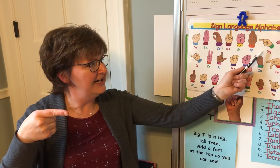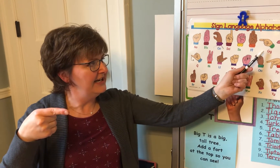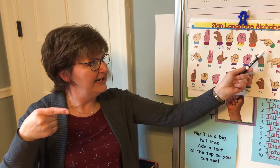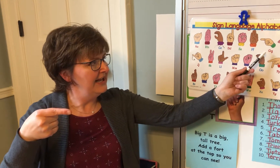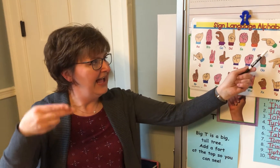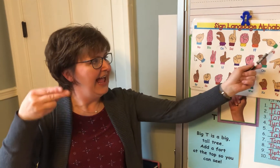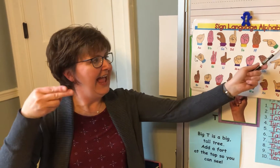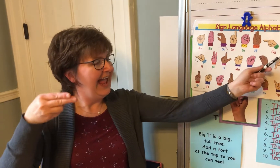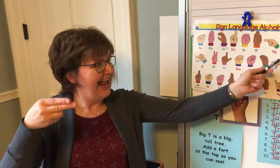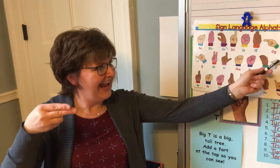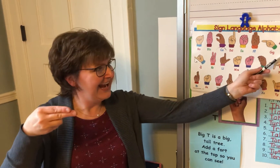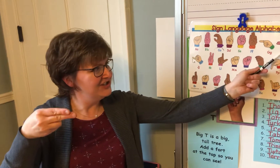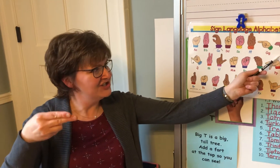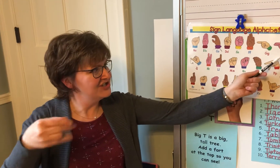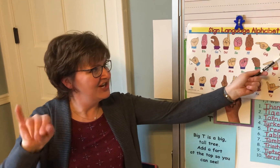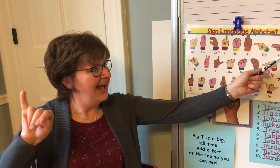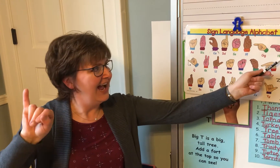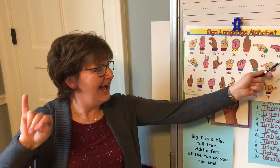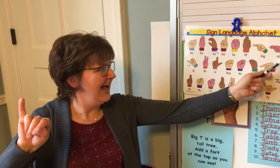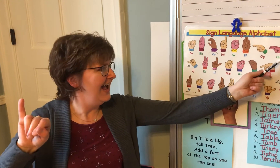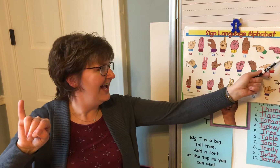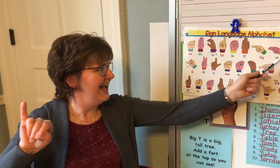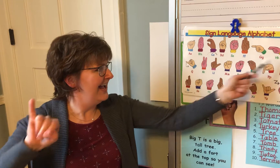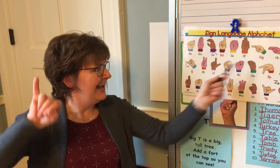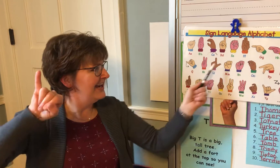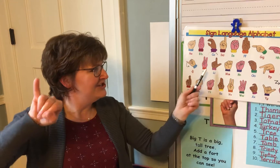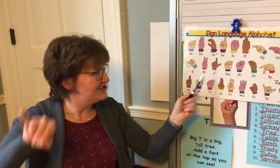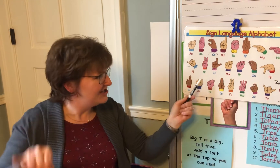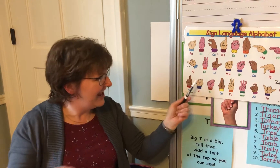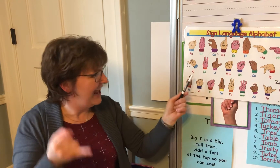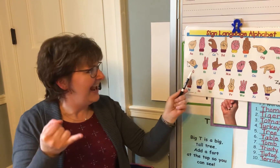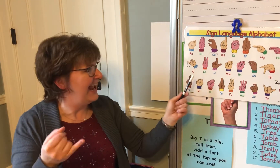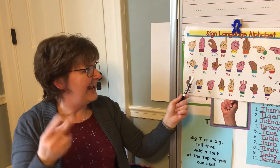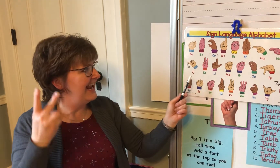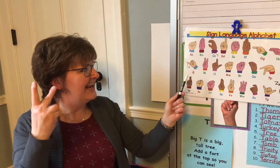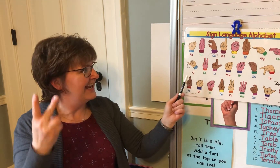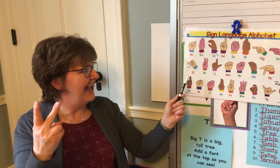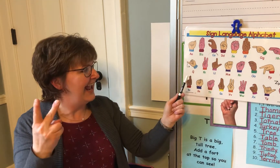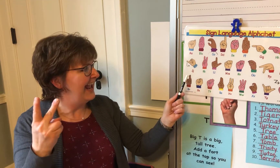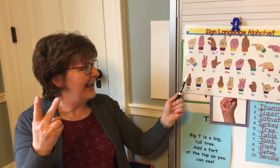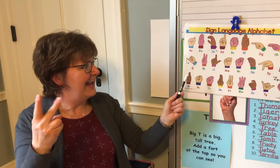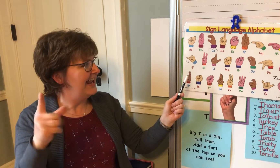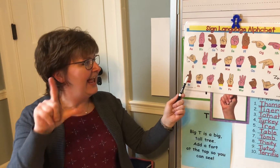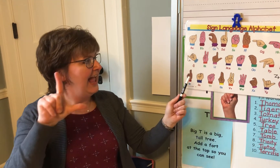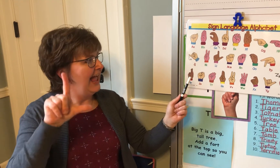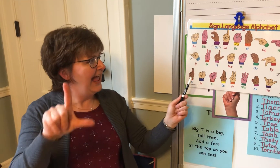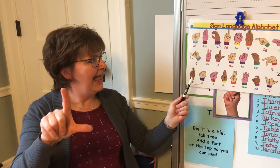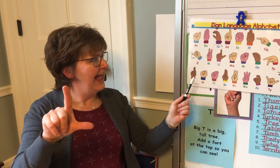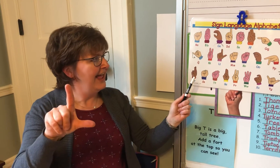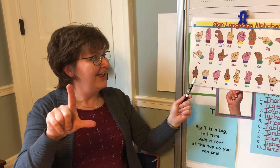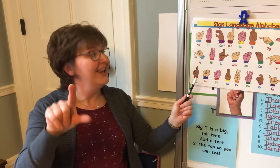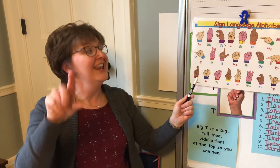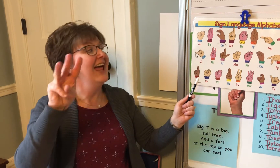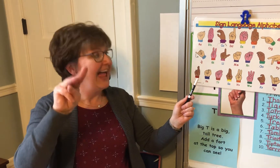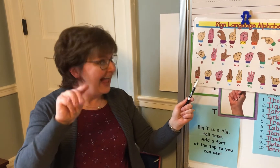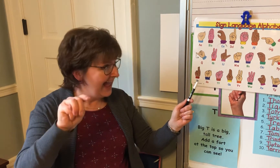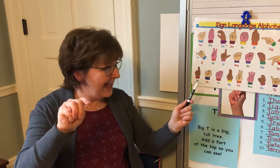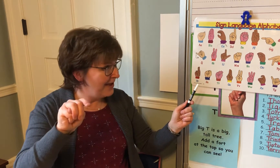G, H, I, J, K, L,